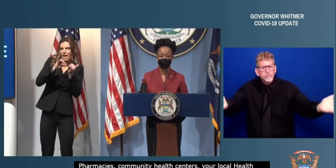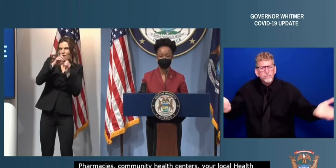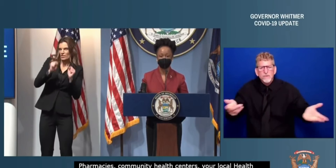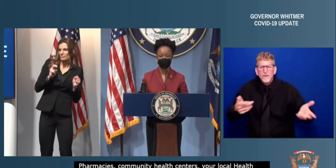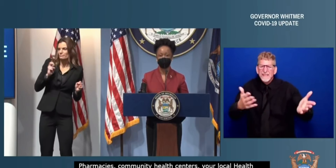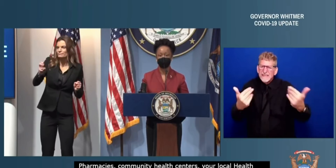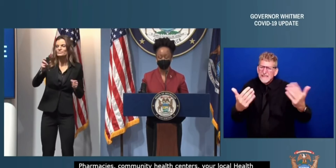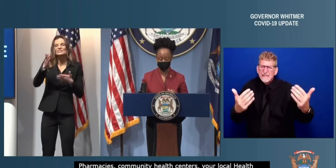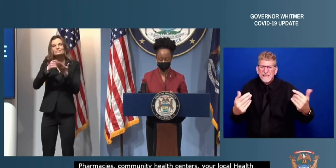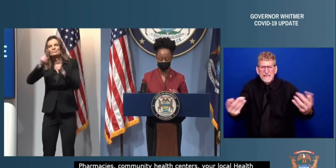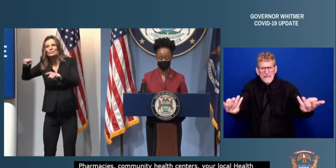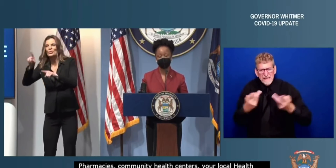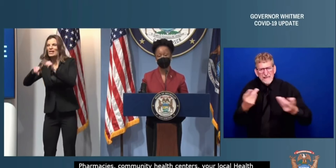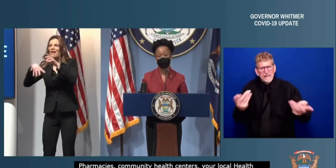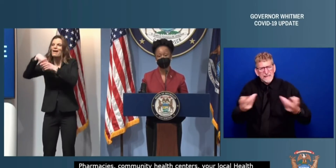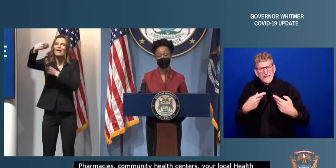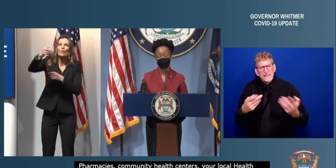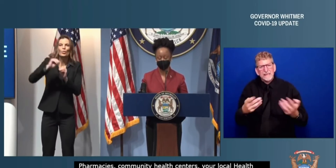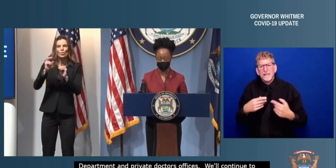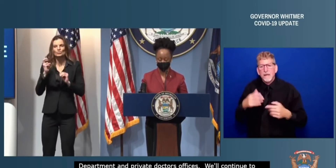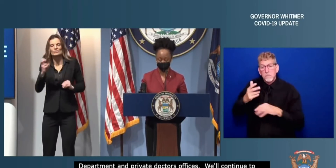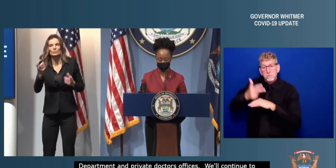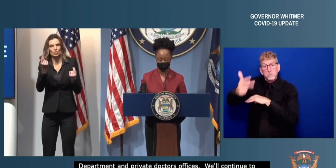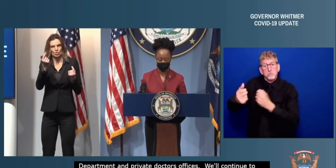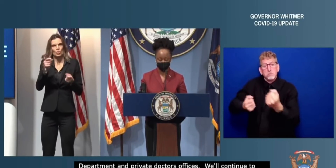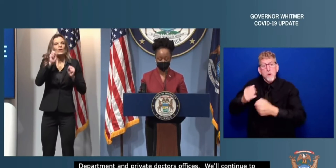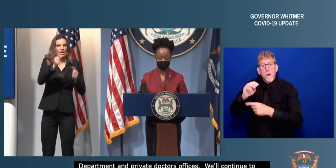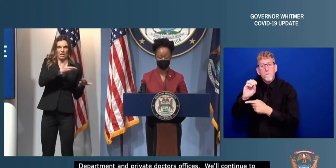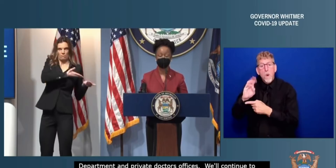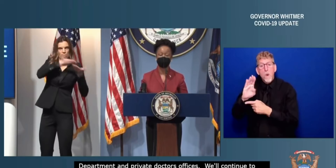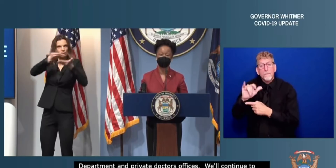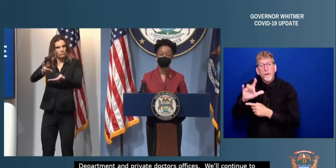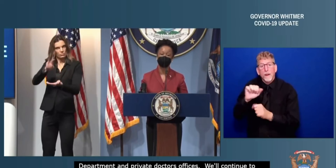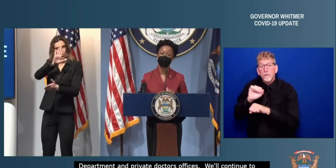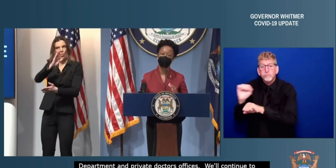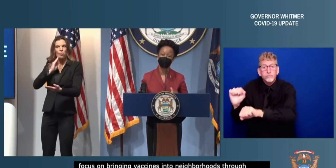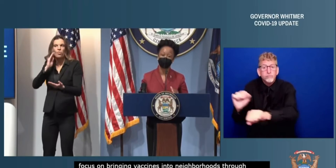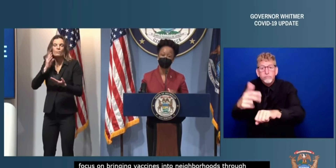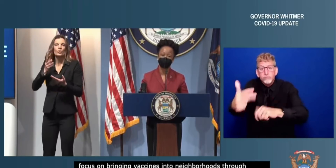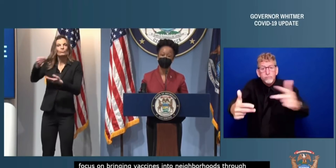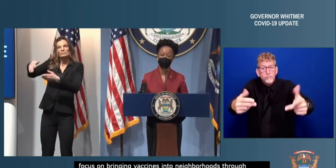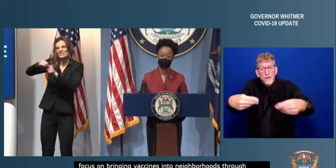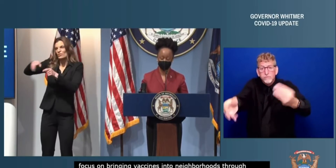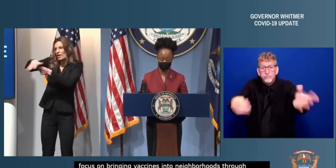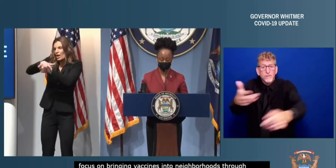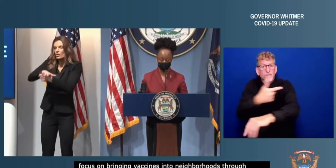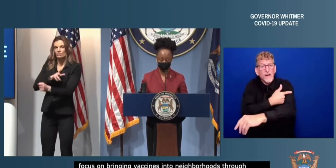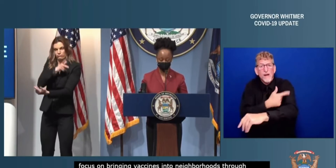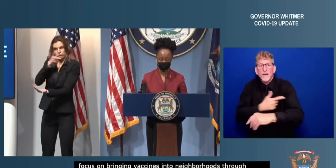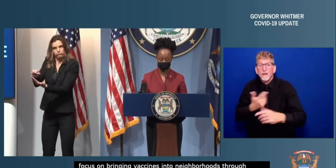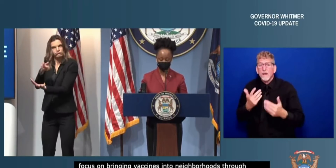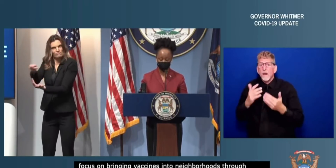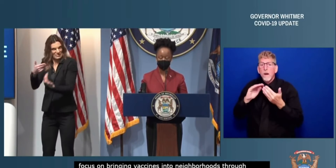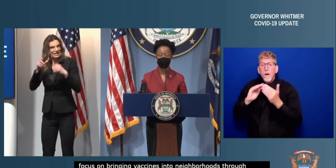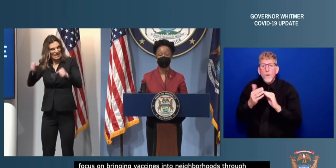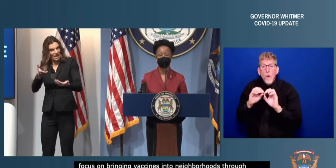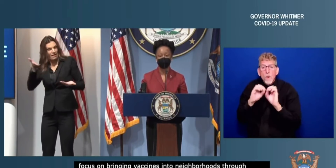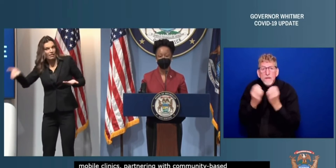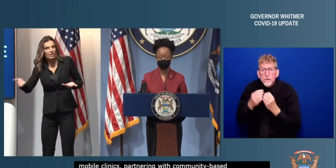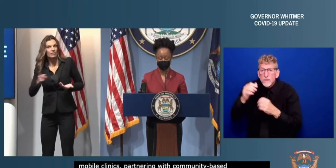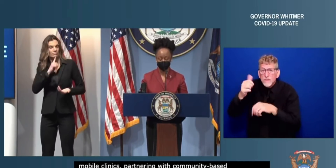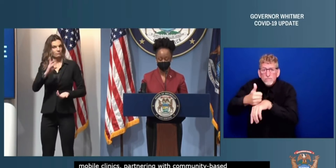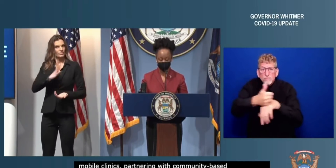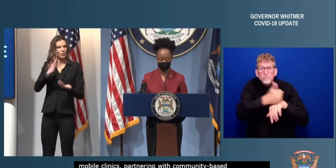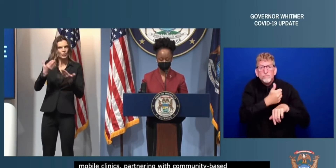mobile clinics, partnering with community-based organizations, and bringing vaccines directly to people's homes. We